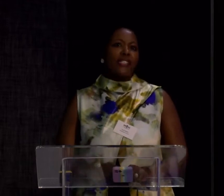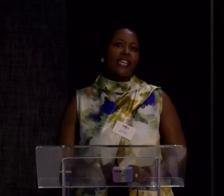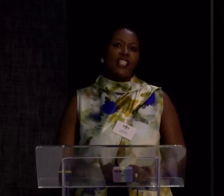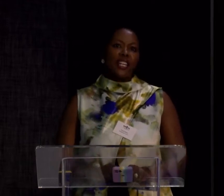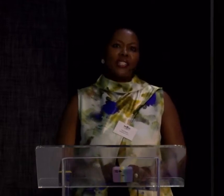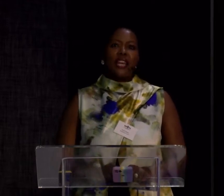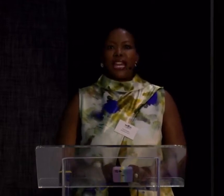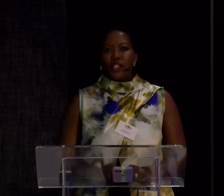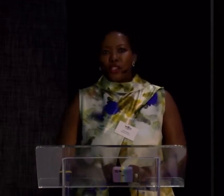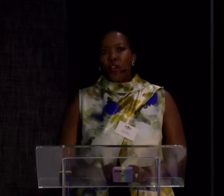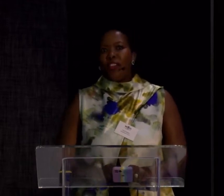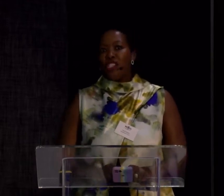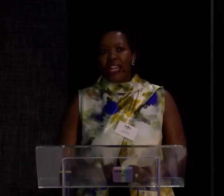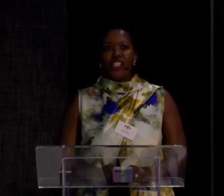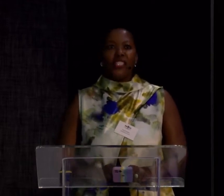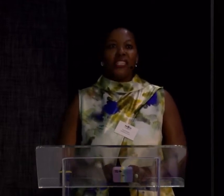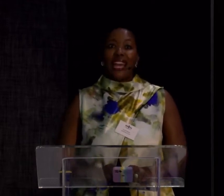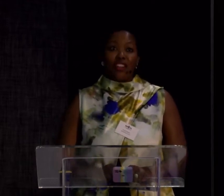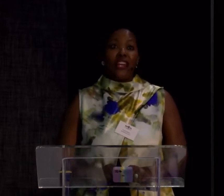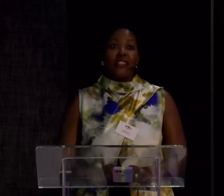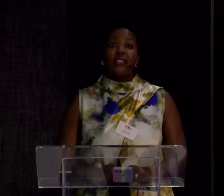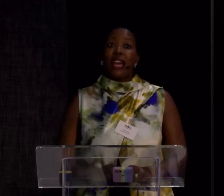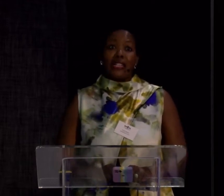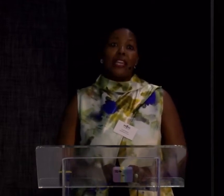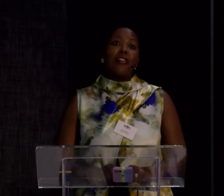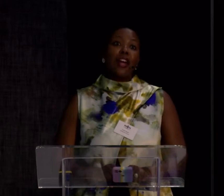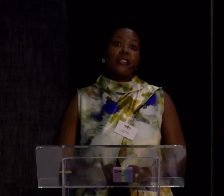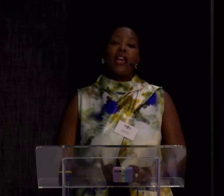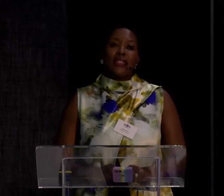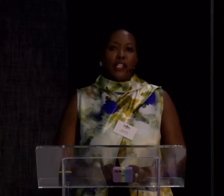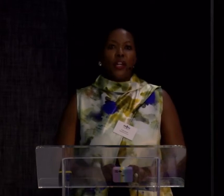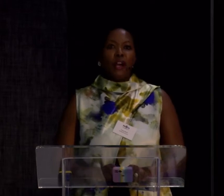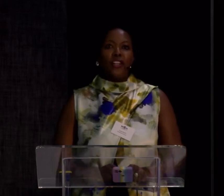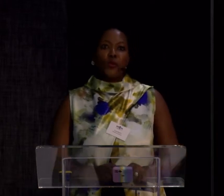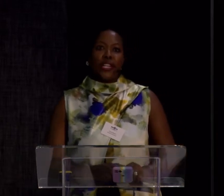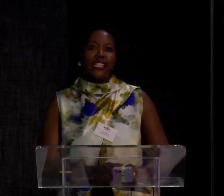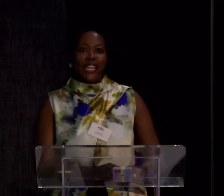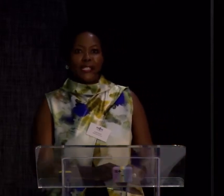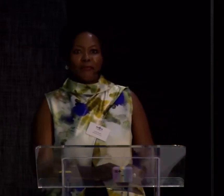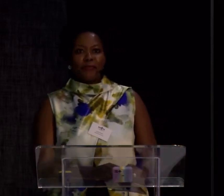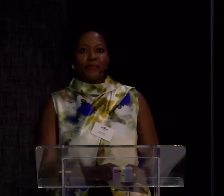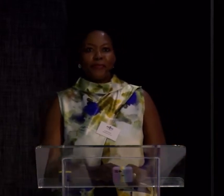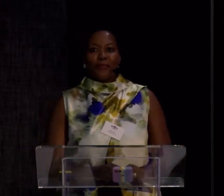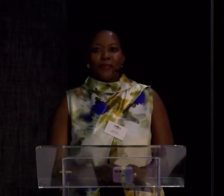everyone's intelligence in solving challenges and crises as they arise. That is what Margaret Whitley said.